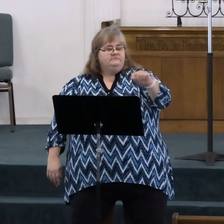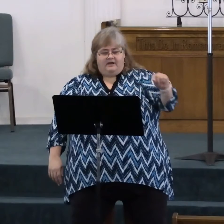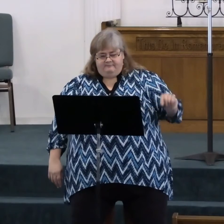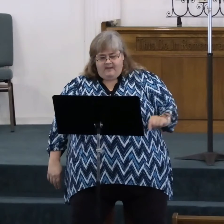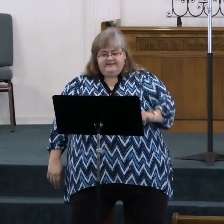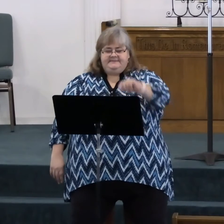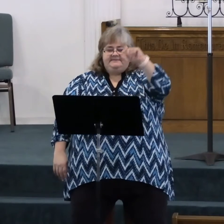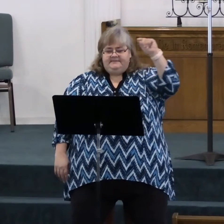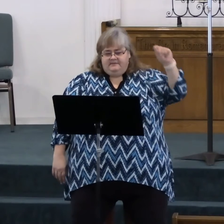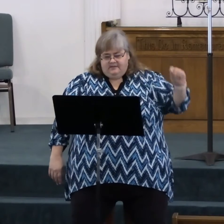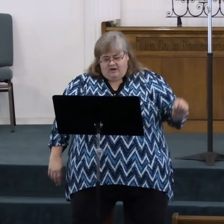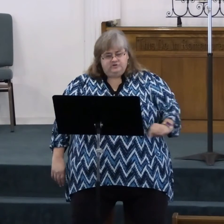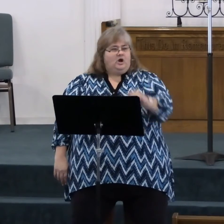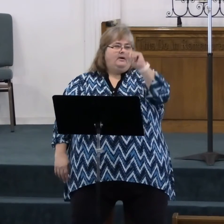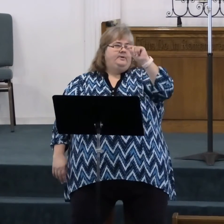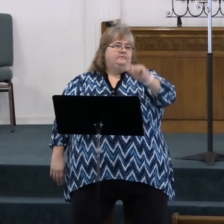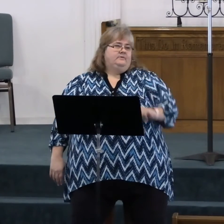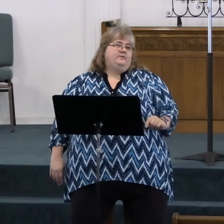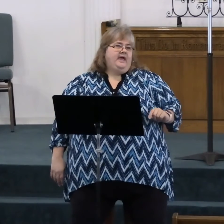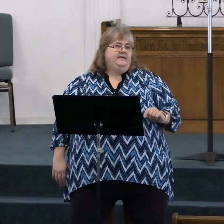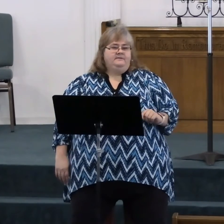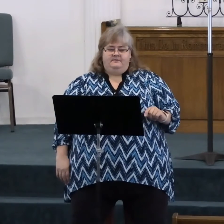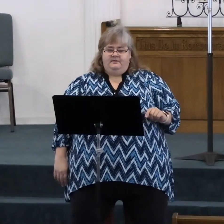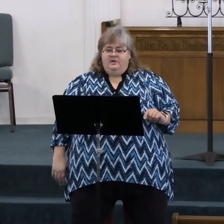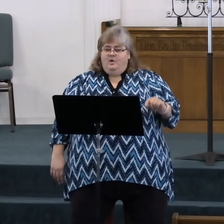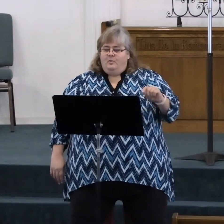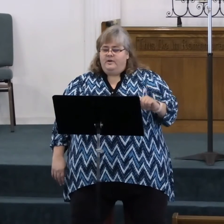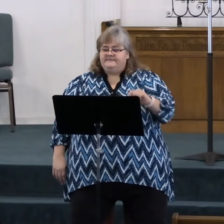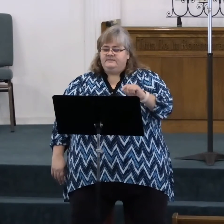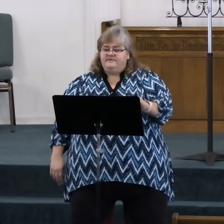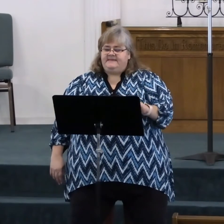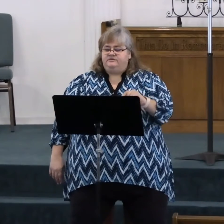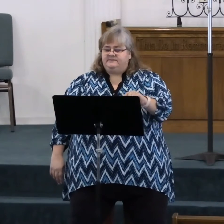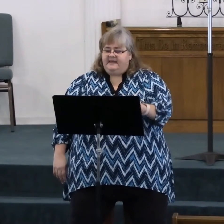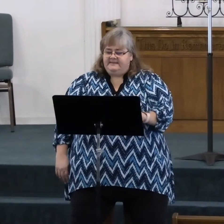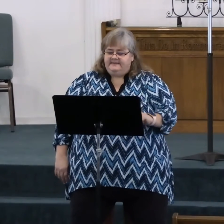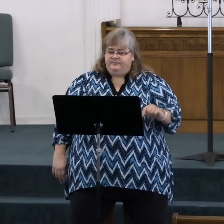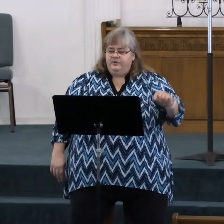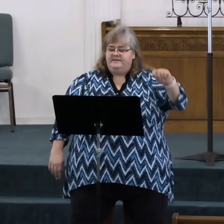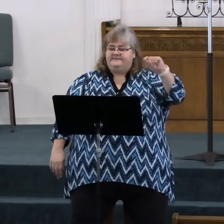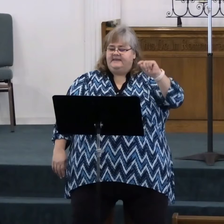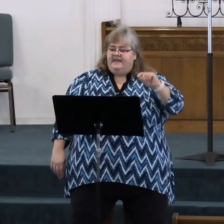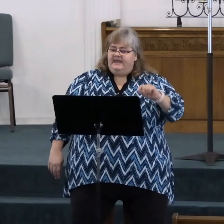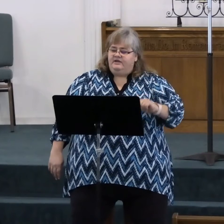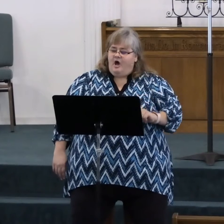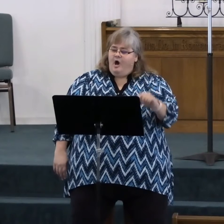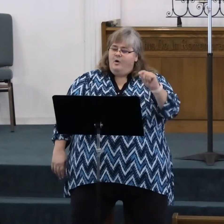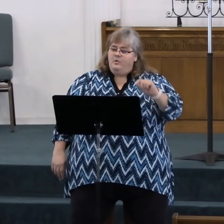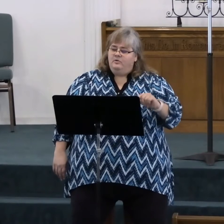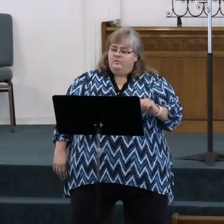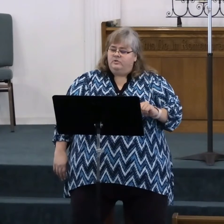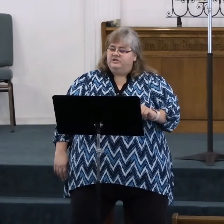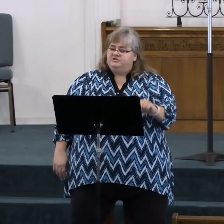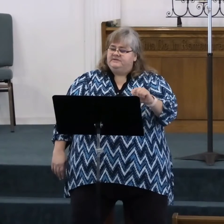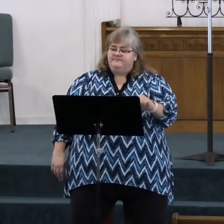our finances, our job. Okay? Wisdom is exercising prudence in all religious